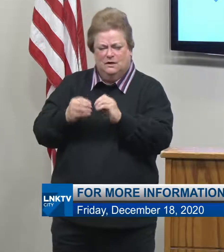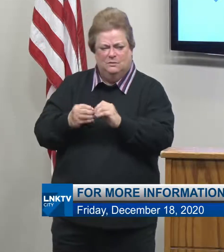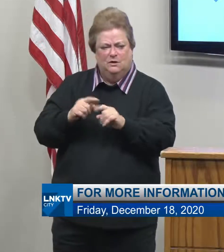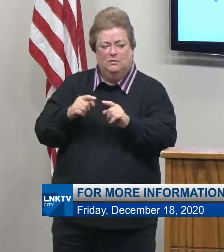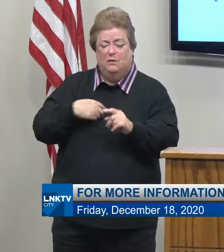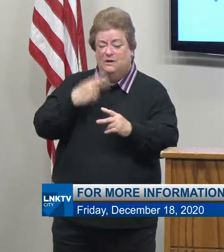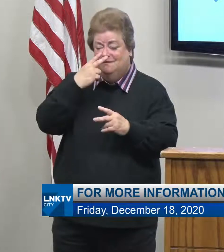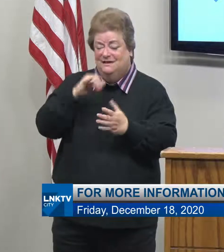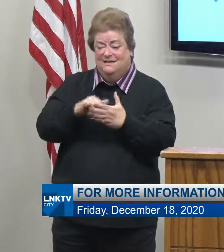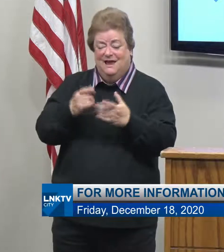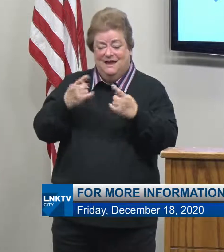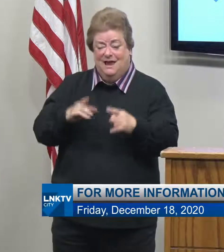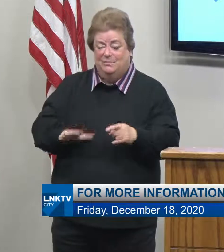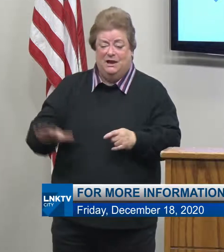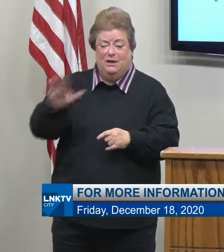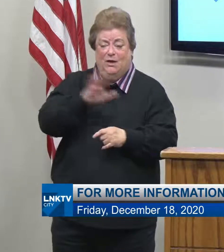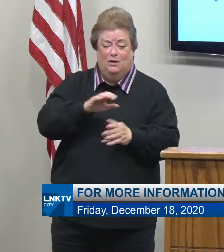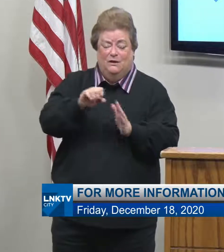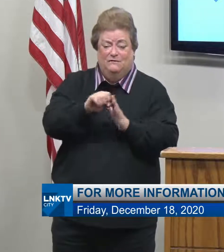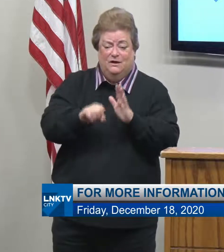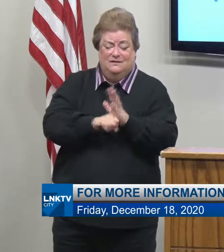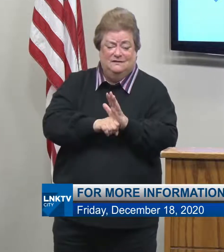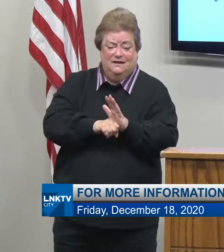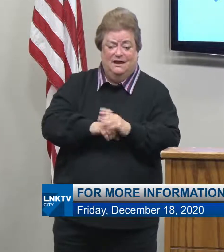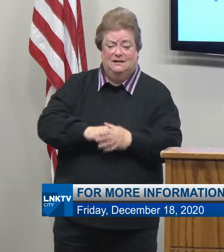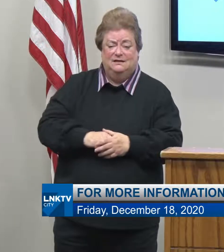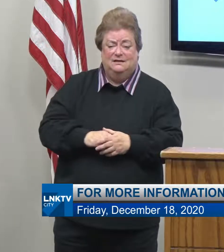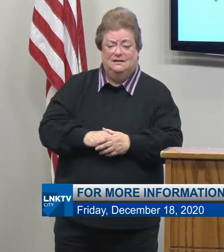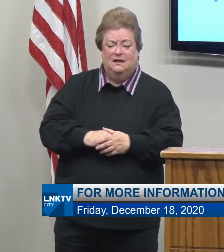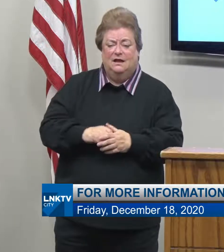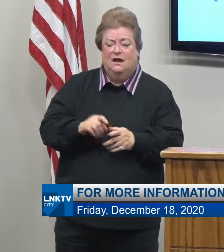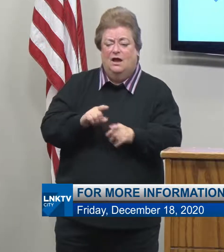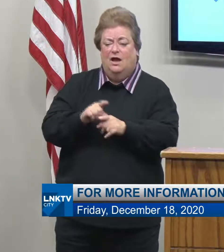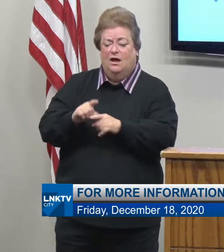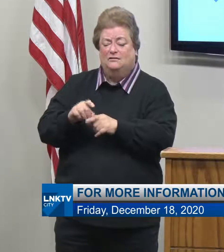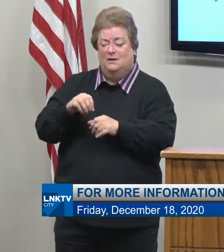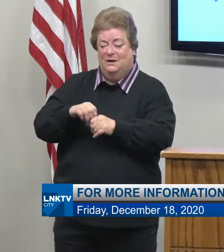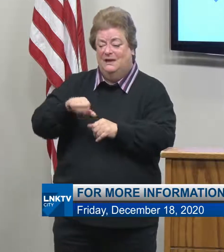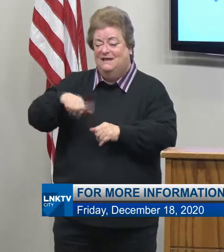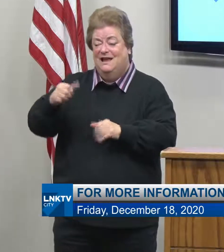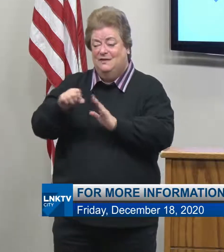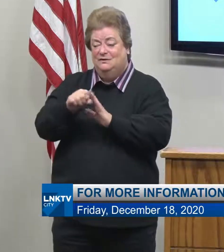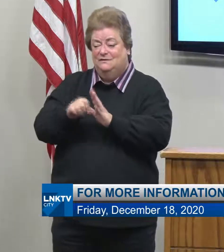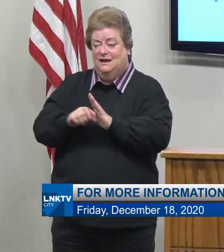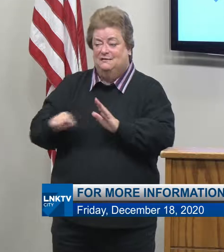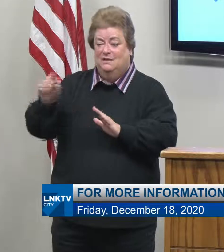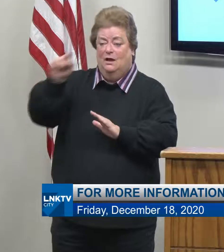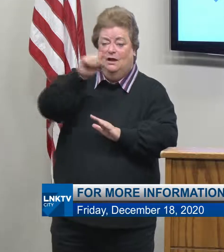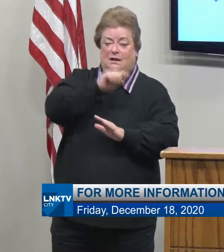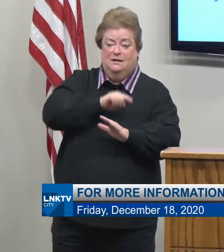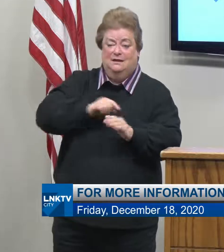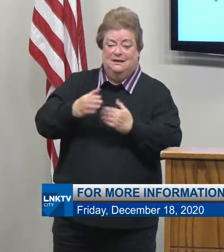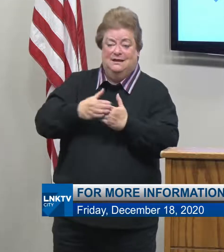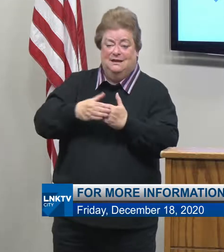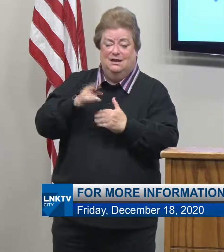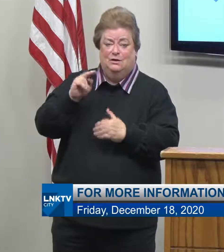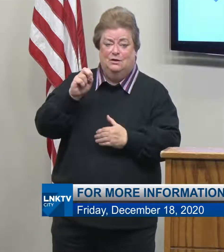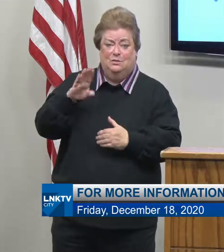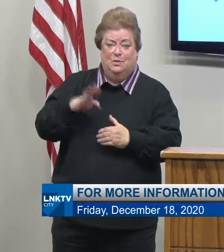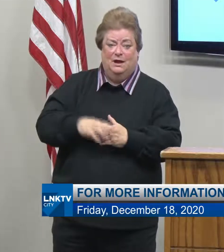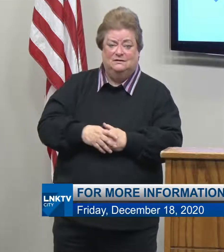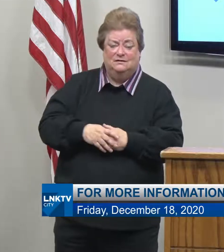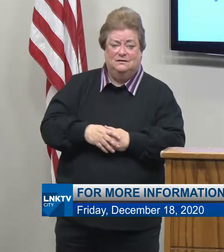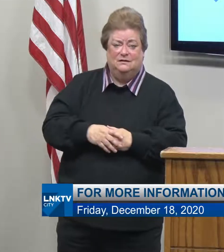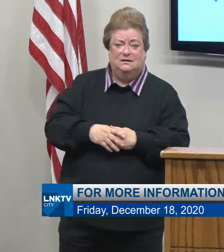happening statewide and also in our states that are surrounding us as well, Jared. And then just